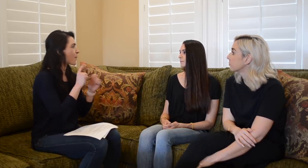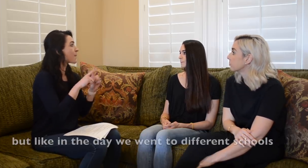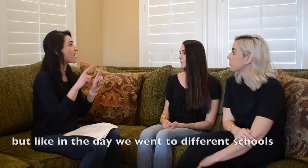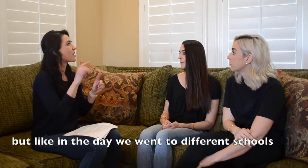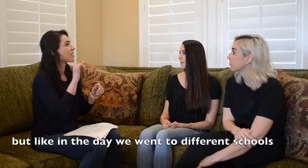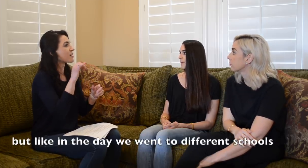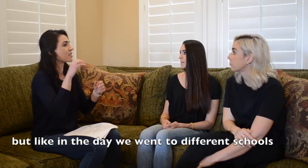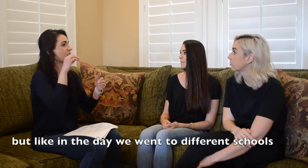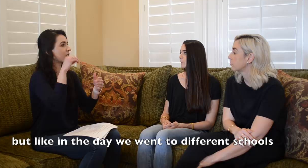Mm-hmm.